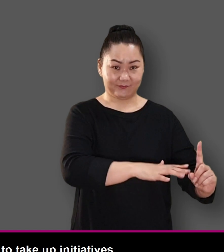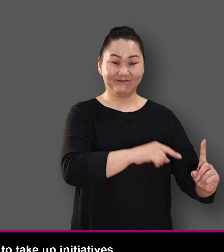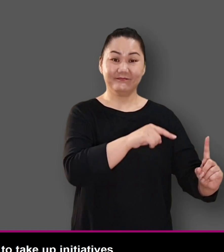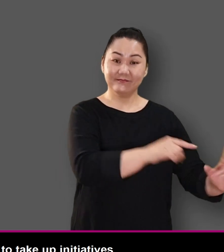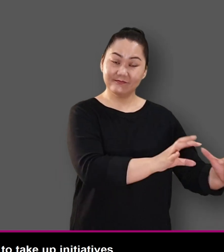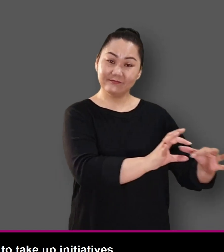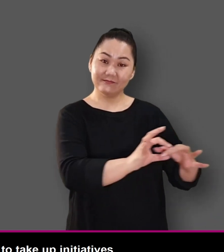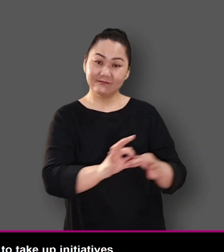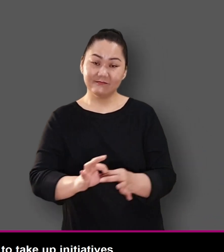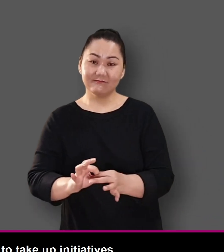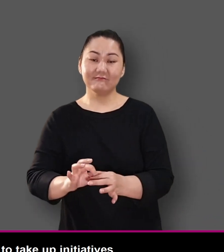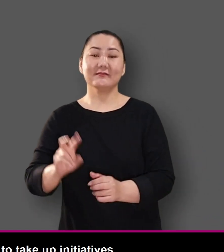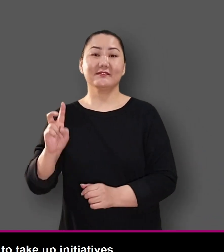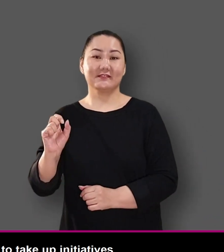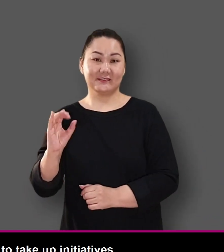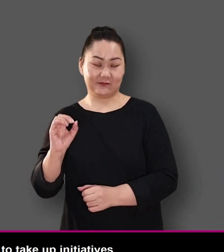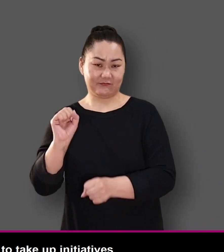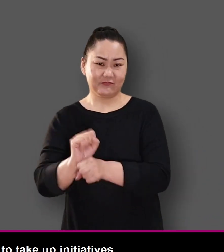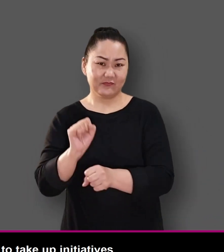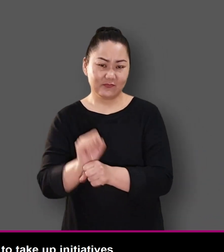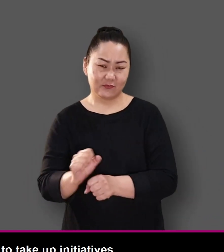and endeavor to take up initiatives